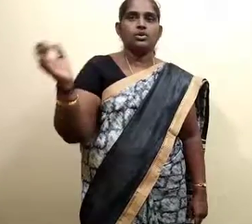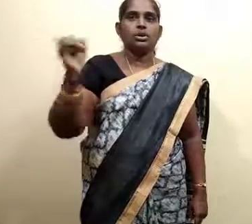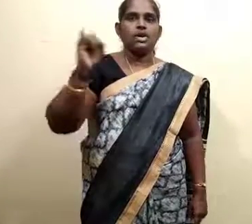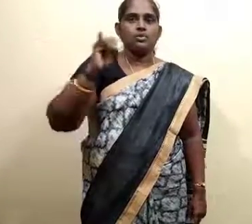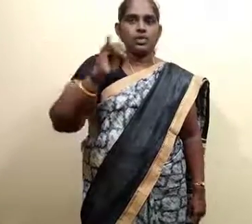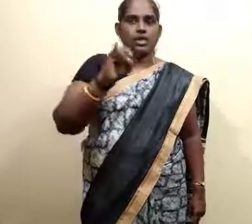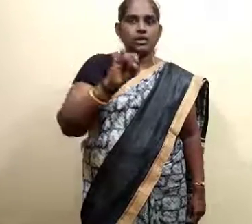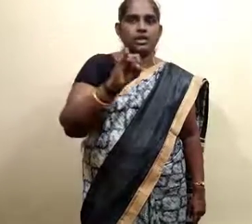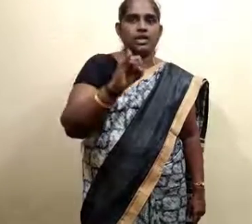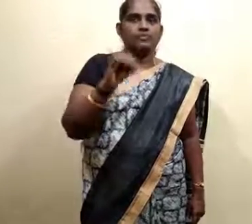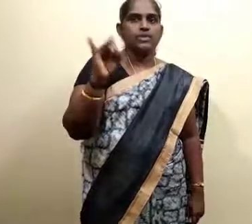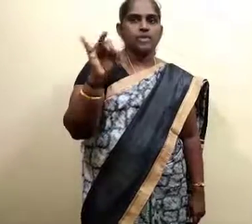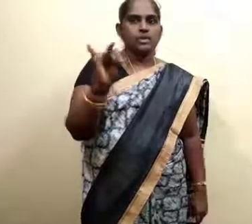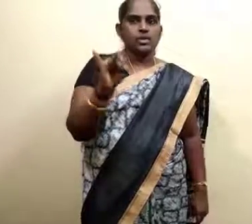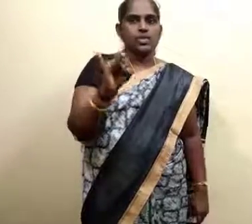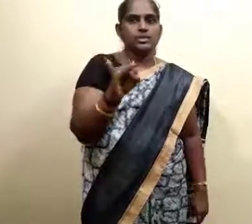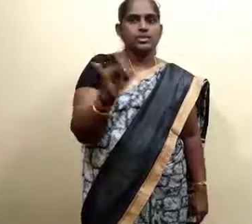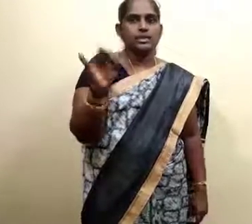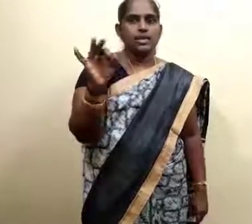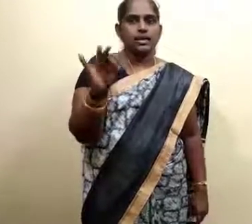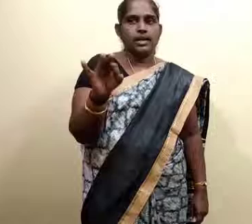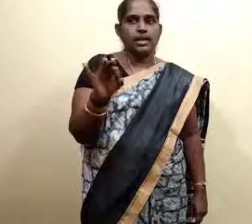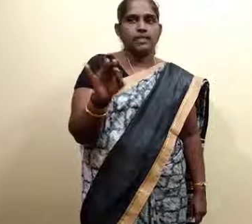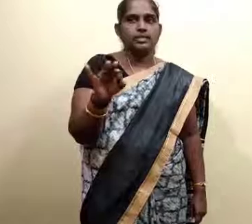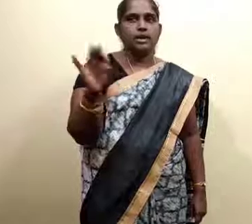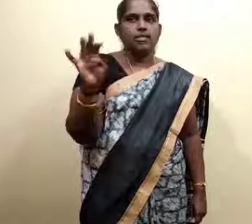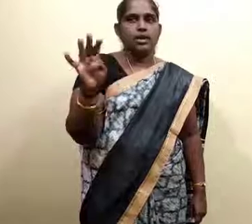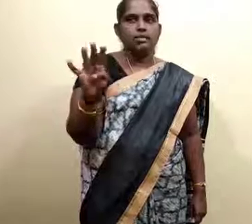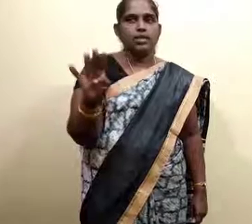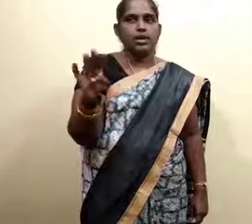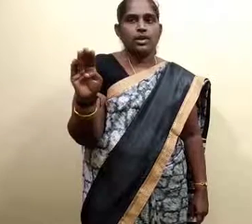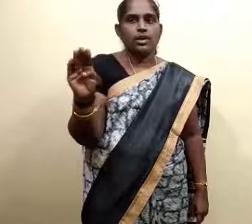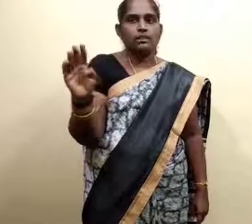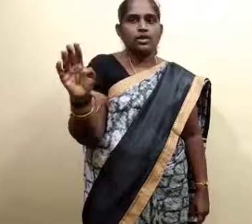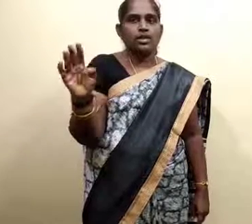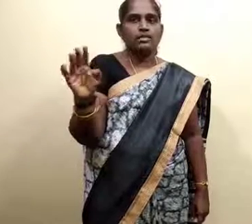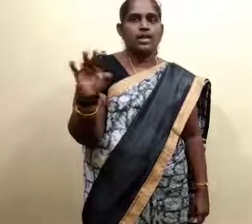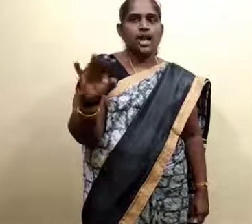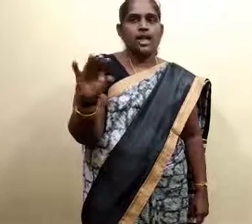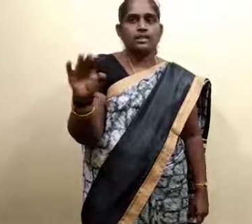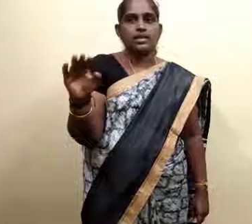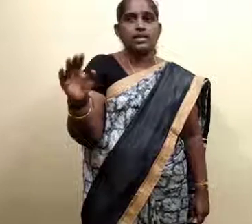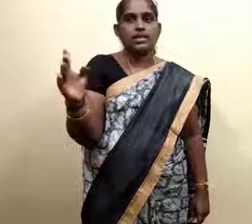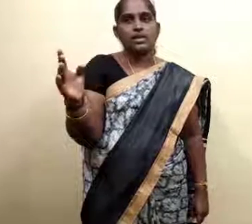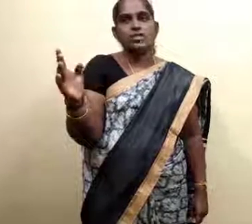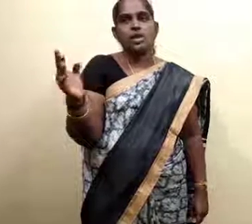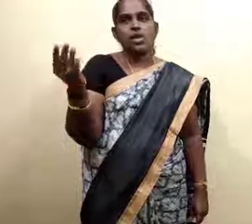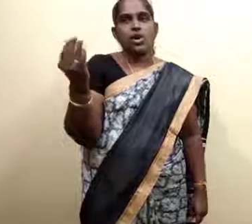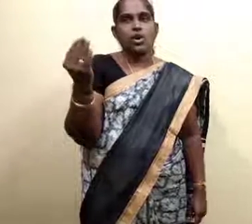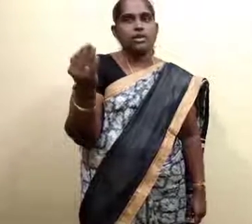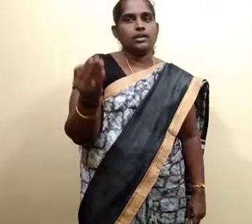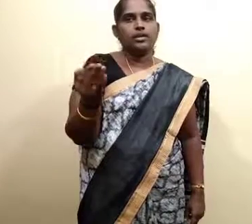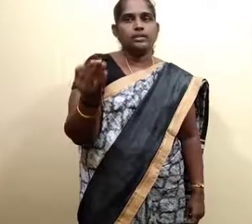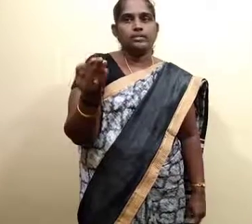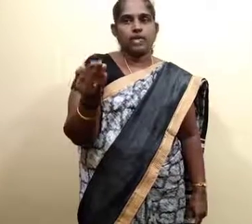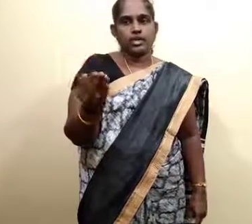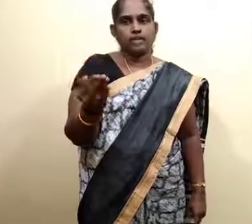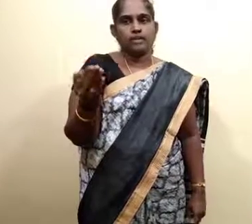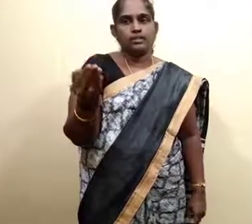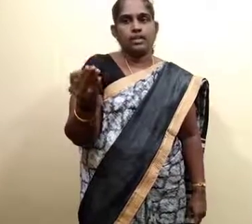So, potassium, salt, dyes, pharmaceutical products and synthetics are the products,